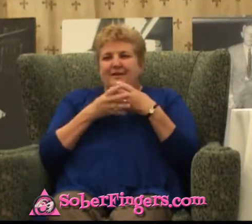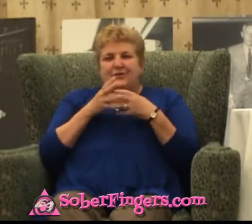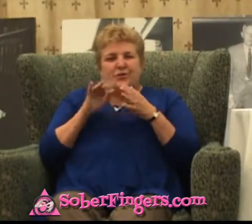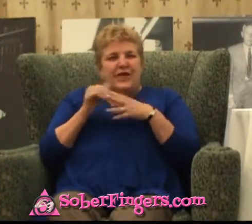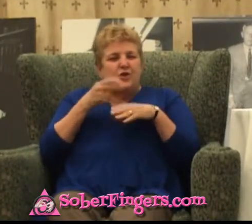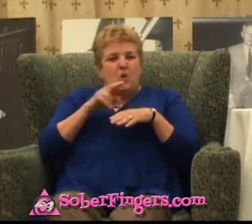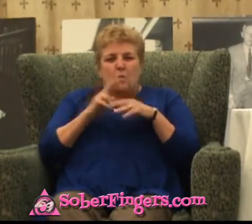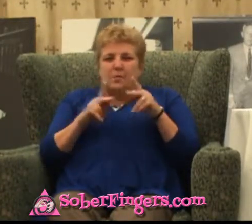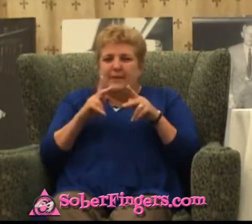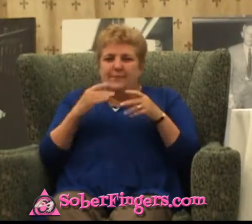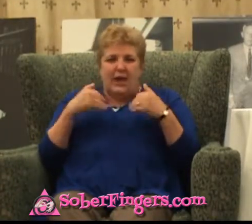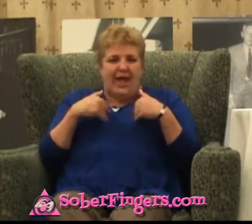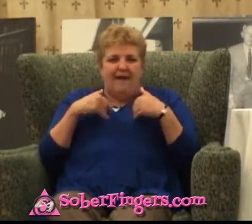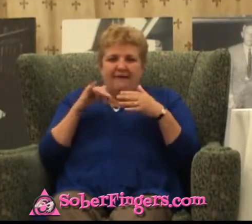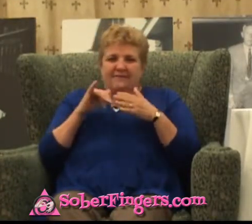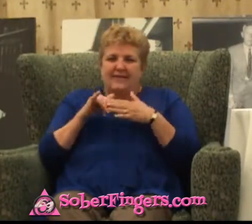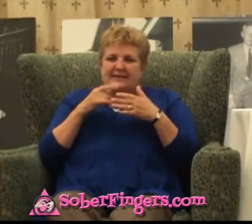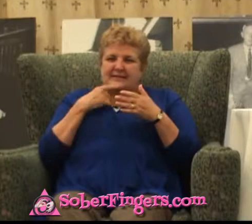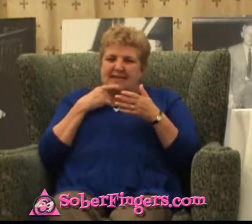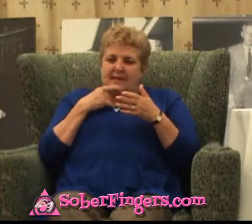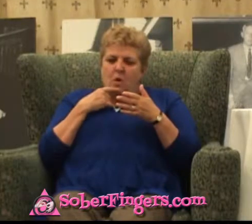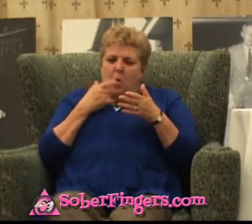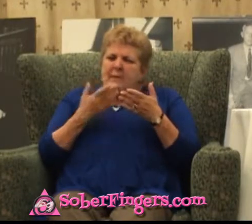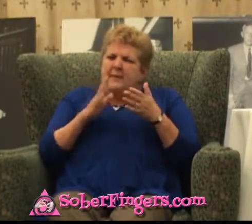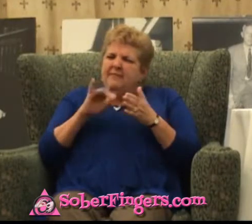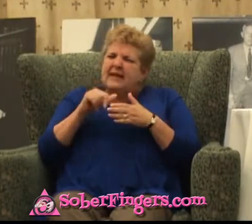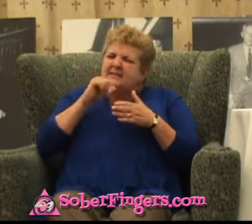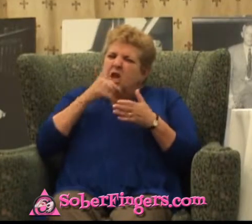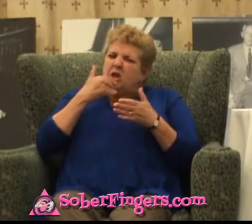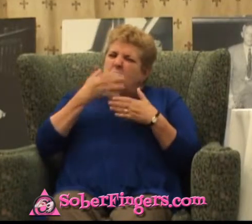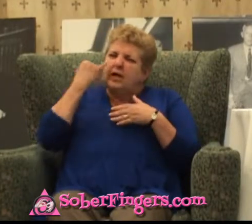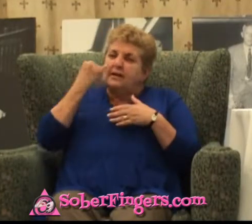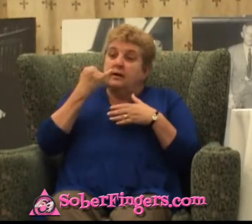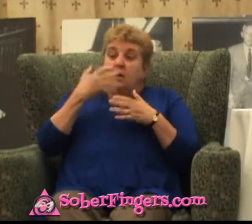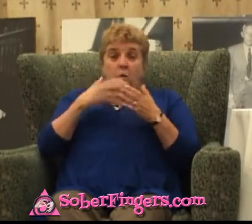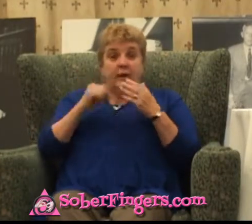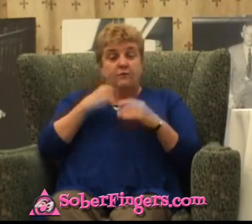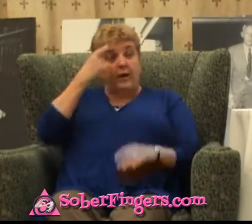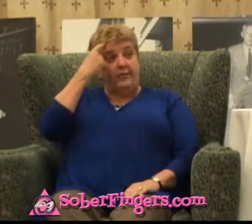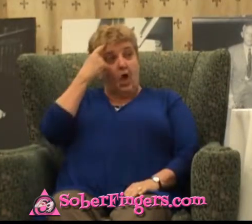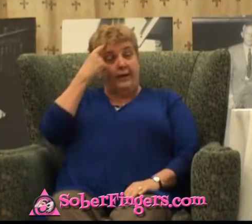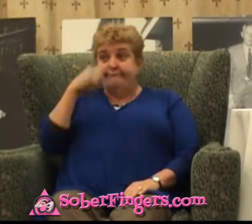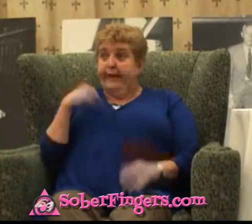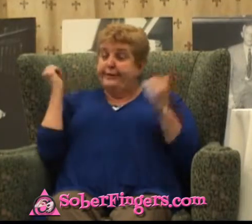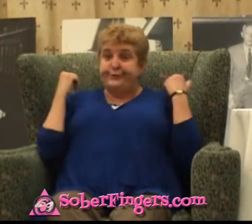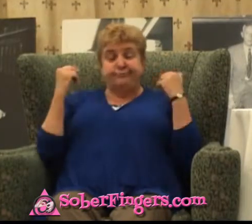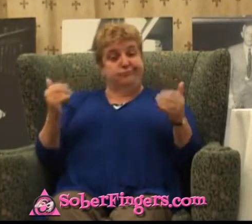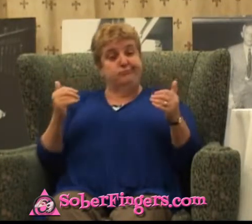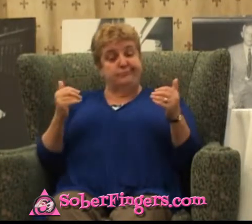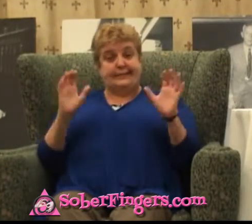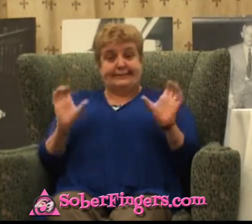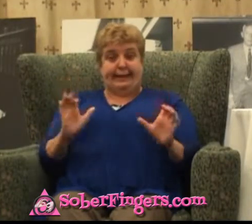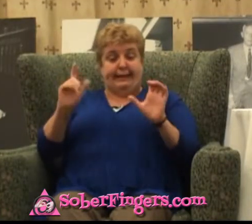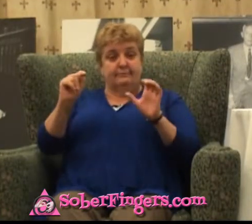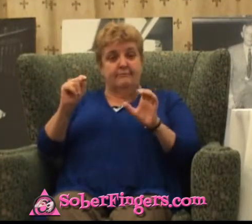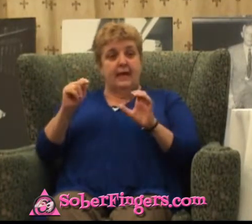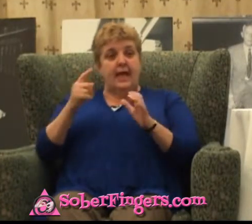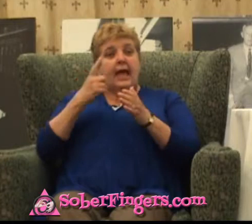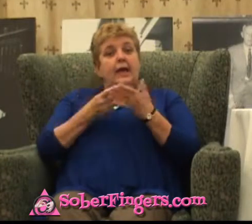good idea. You might not want to do that. Whatever came to my mind right then, I just did it. And then what happened was I would spend the